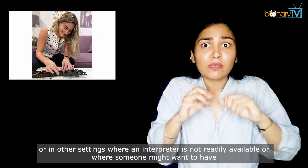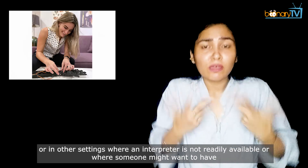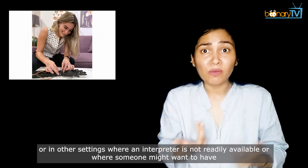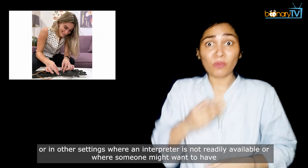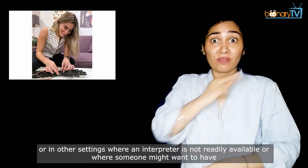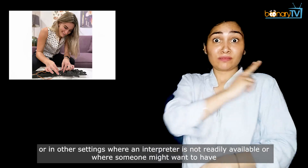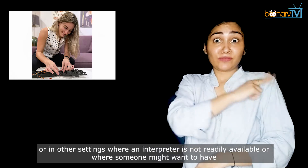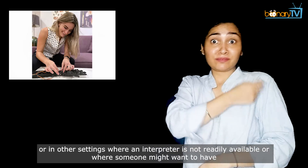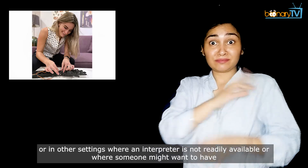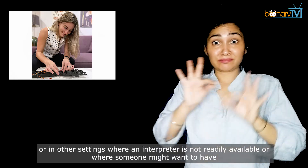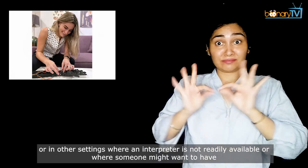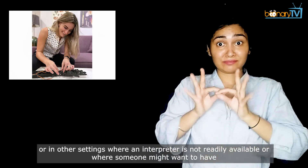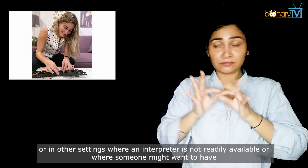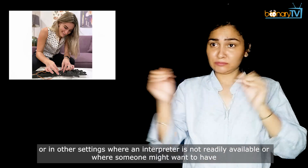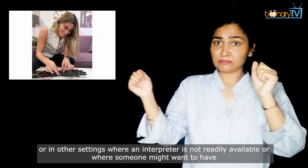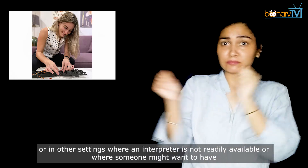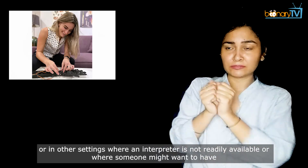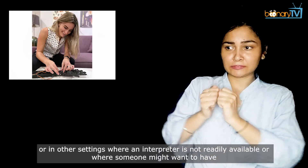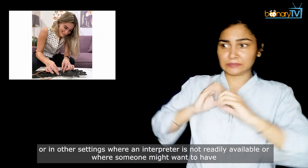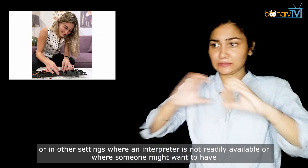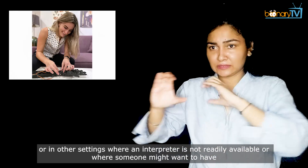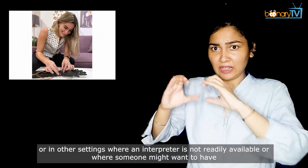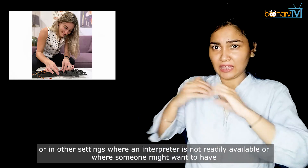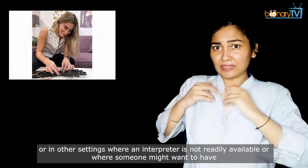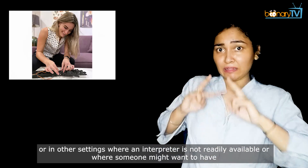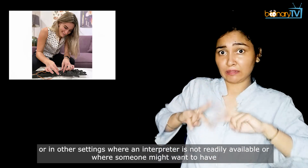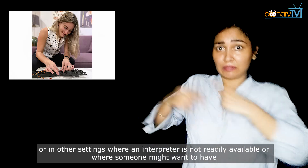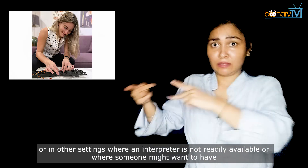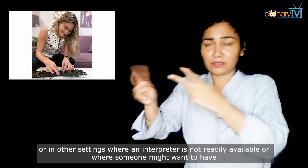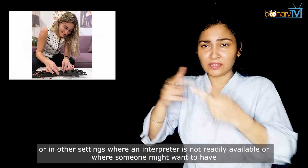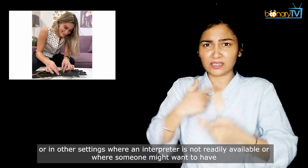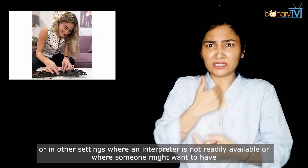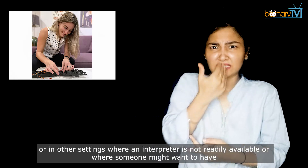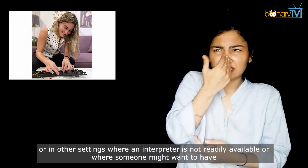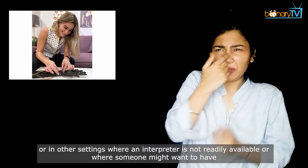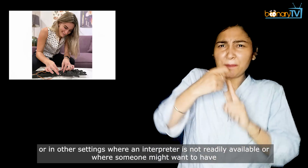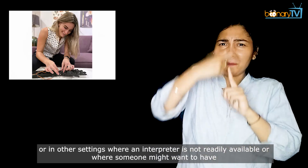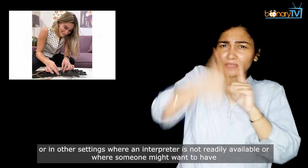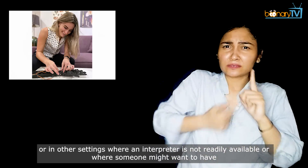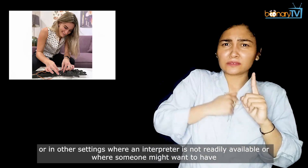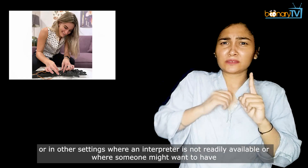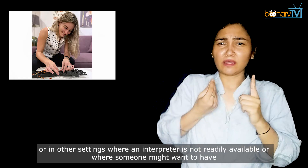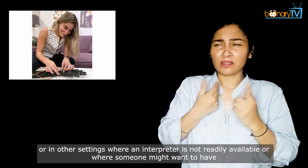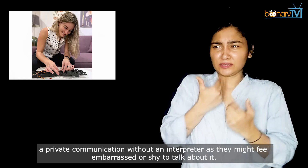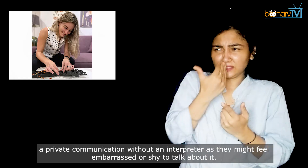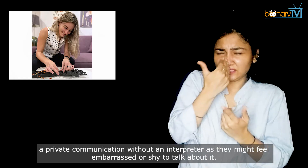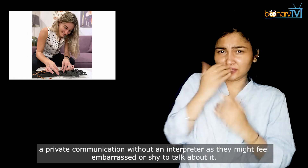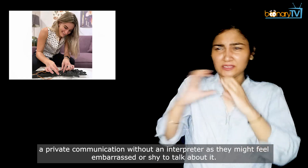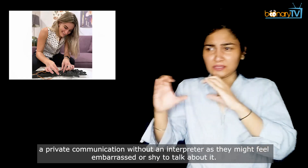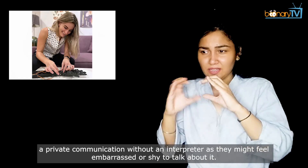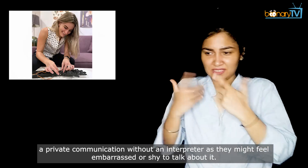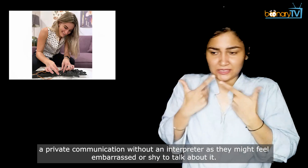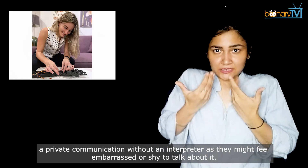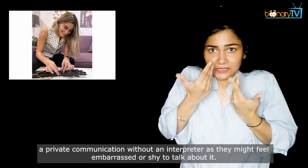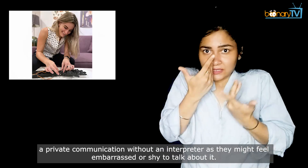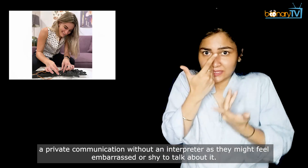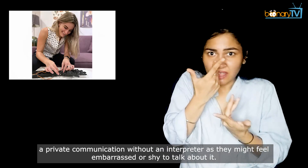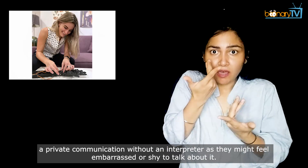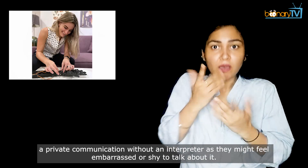in any other settings where an interpreter is not readily available or where someone might want to have a private communication without